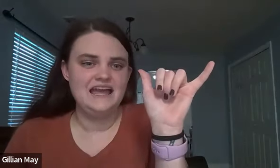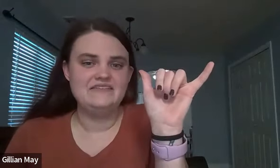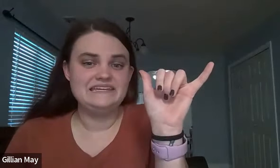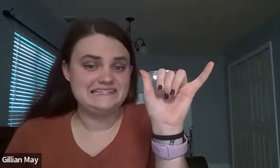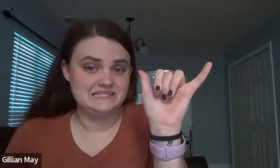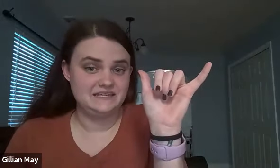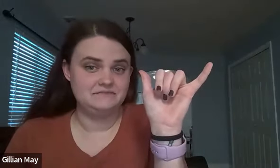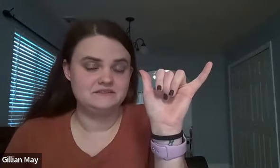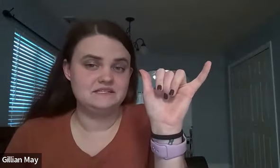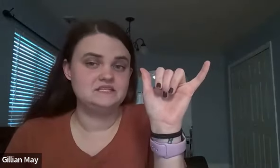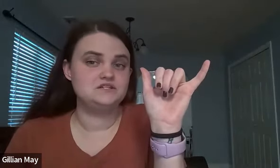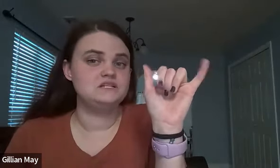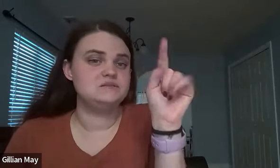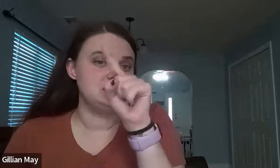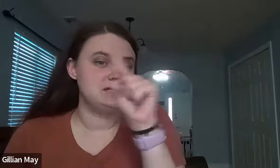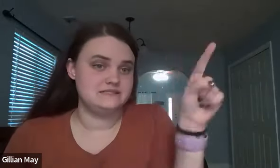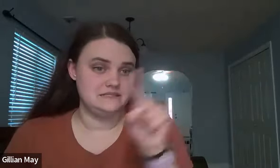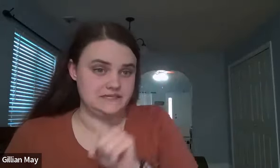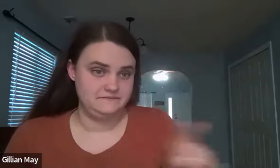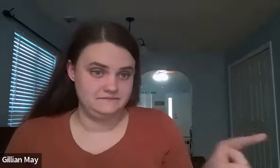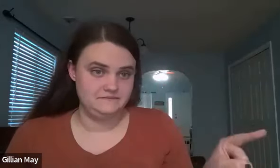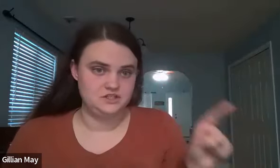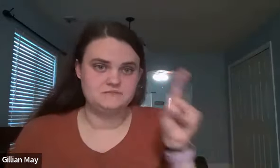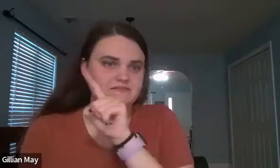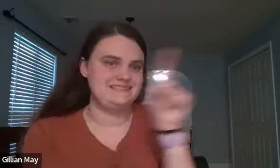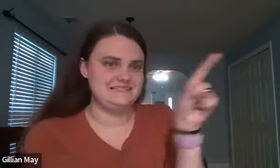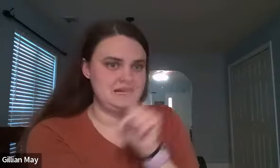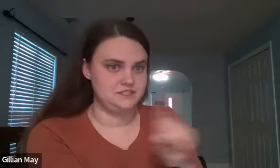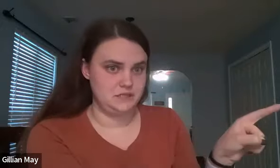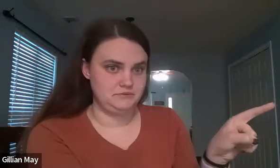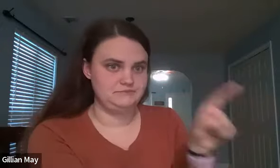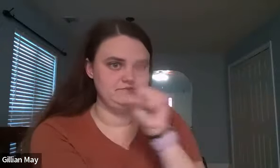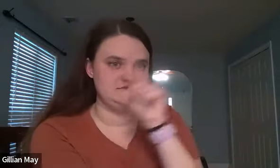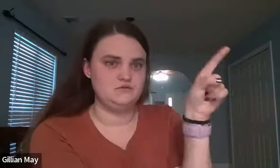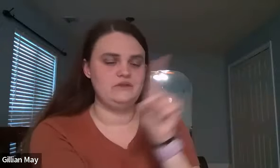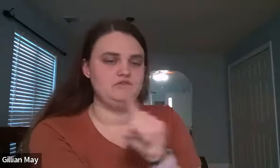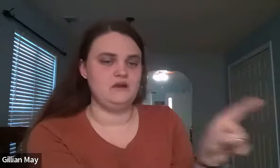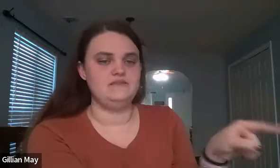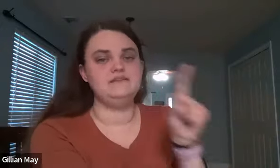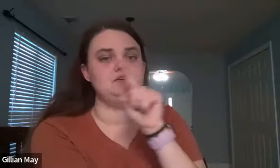And then Z. Z is going to be Z. You just make the zigzag shape. So like you're writing the letter